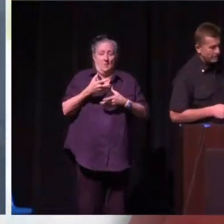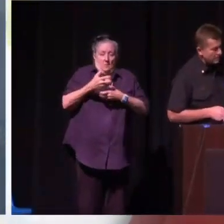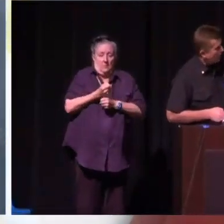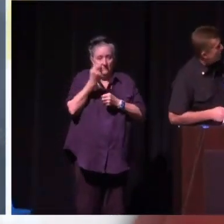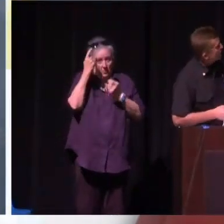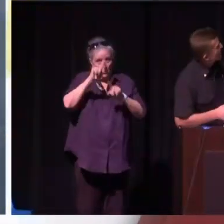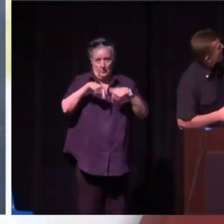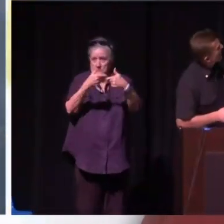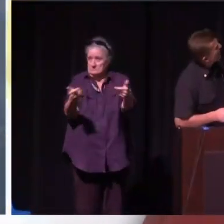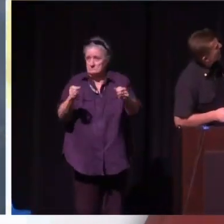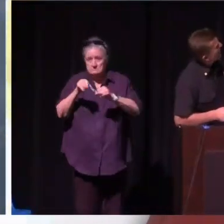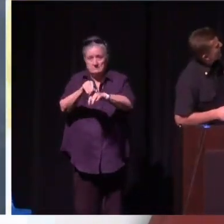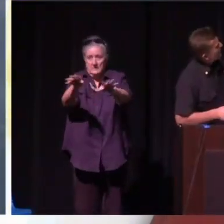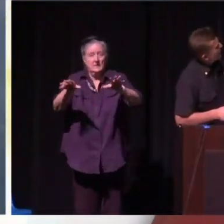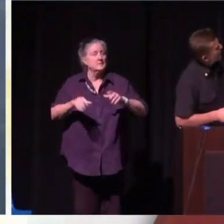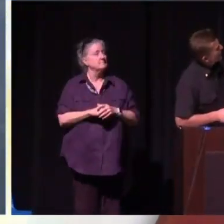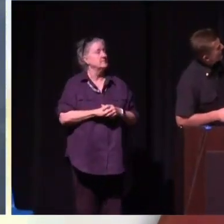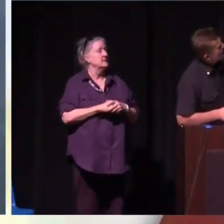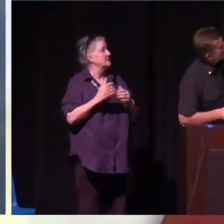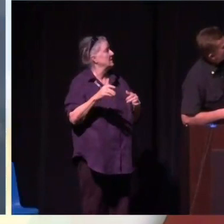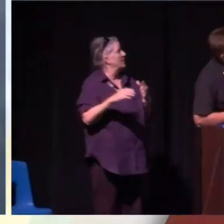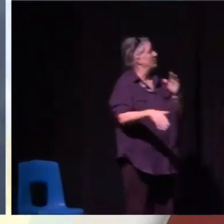you today. So.